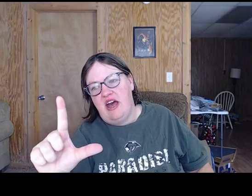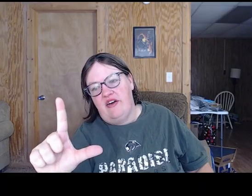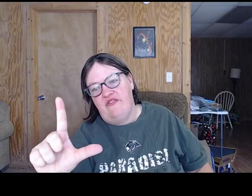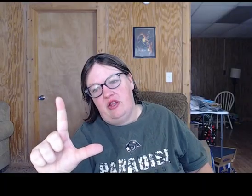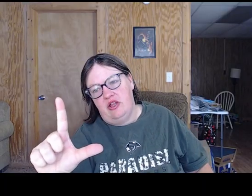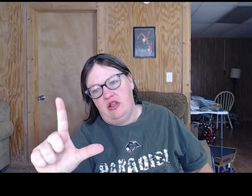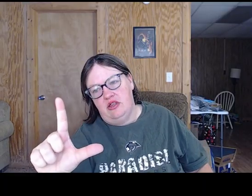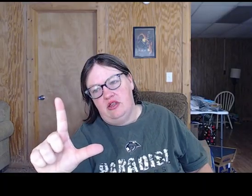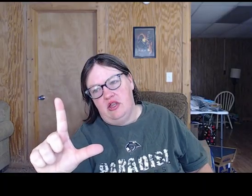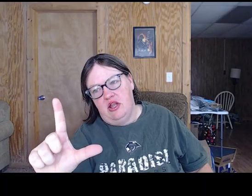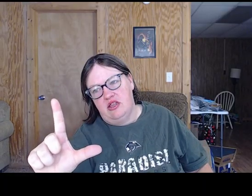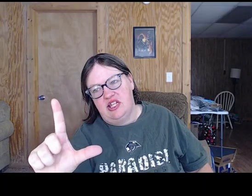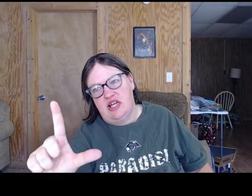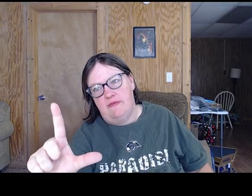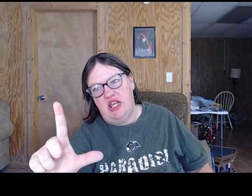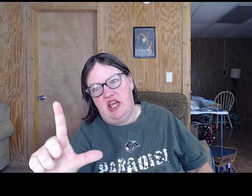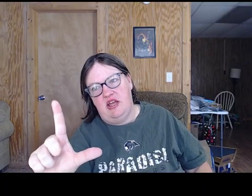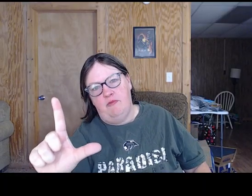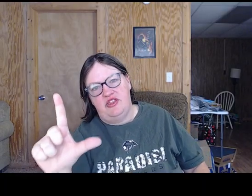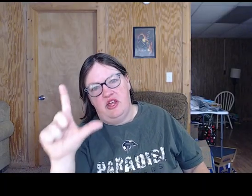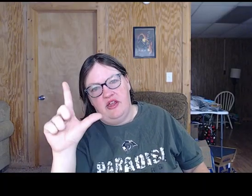have the dominant hand with the